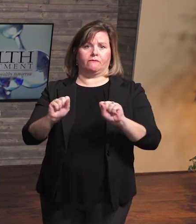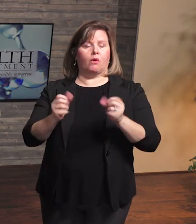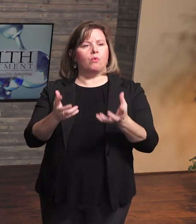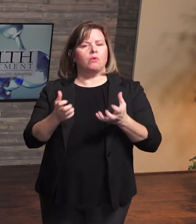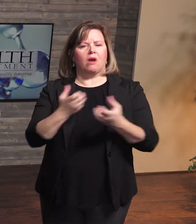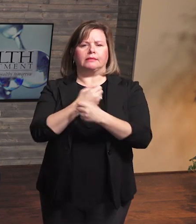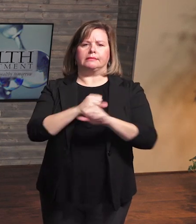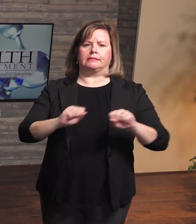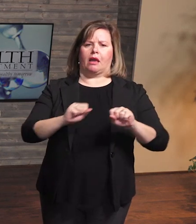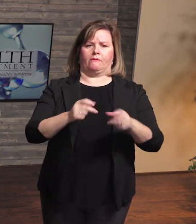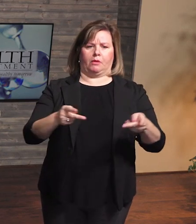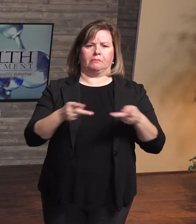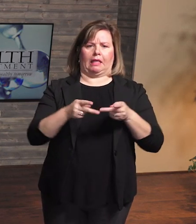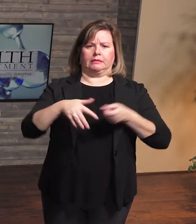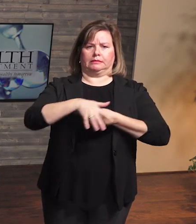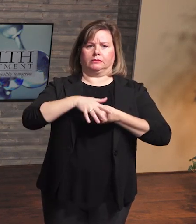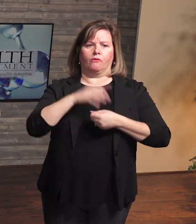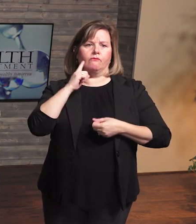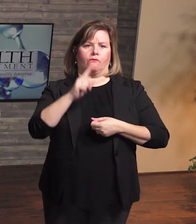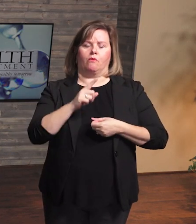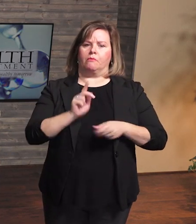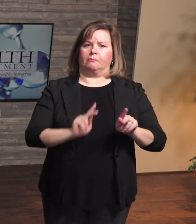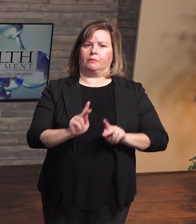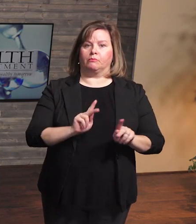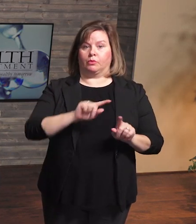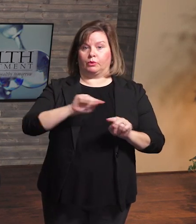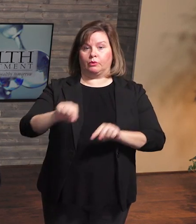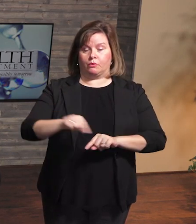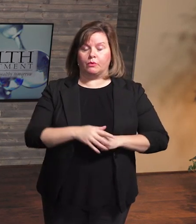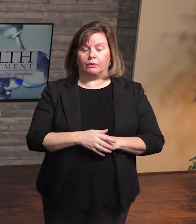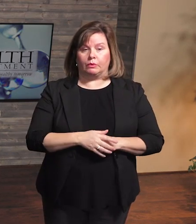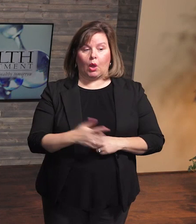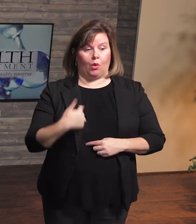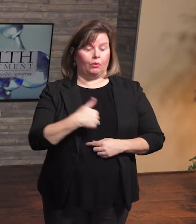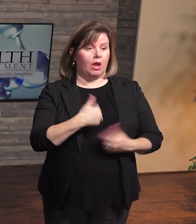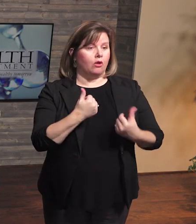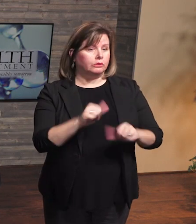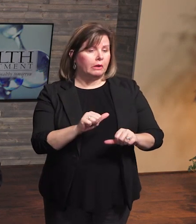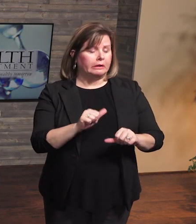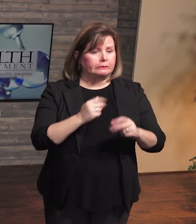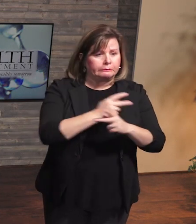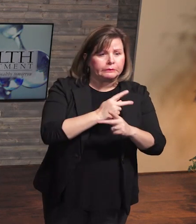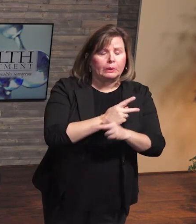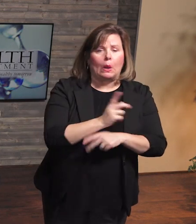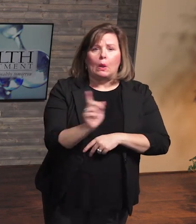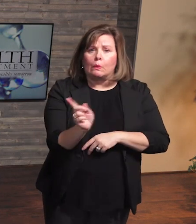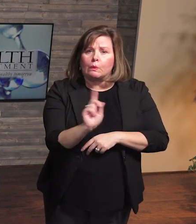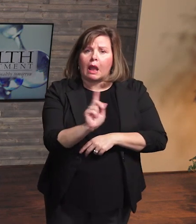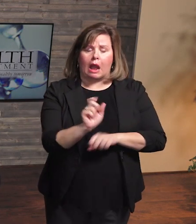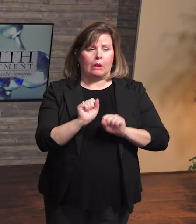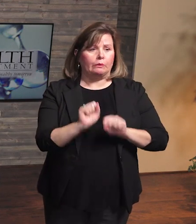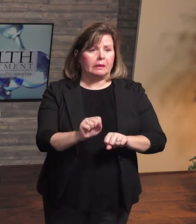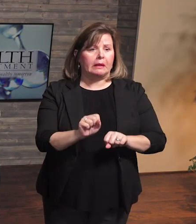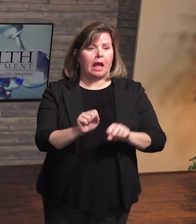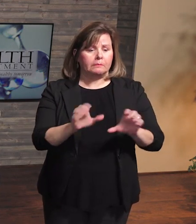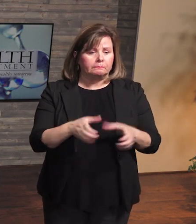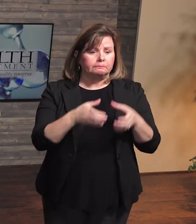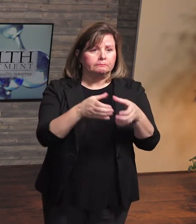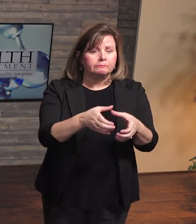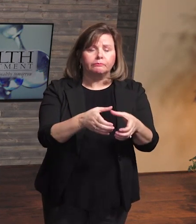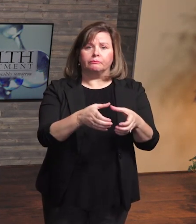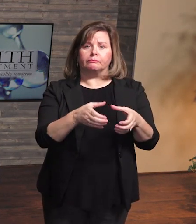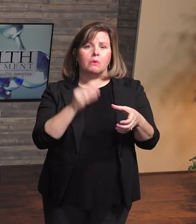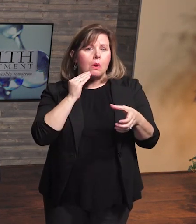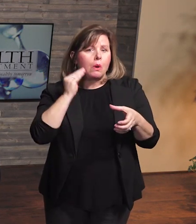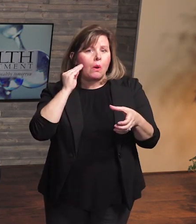close to having a number of solutions in place where people who are struggling with homelessness can go to have shelter and care during